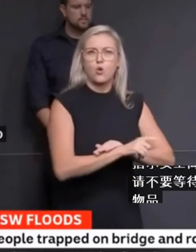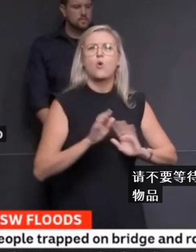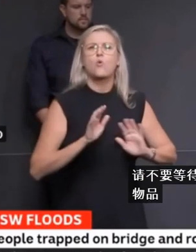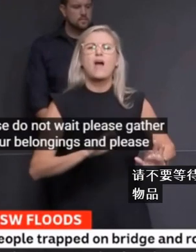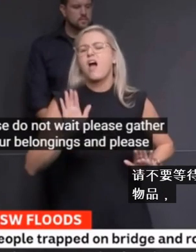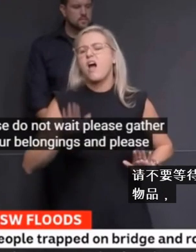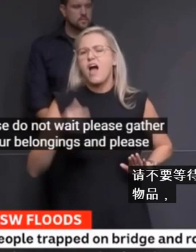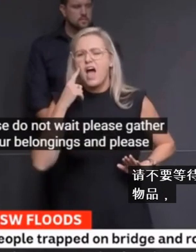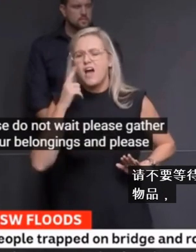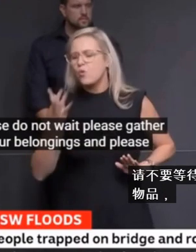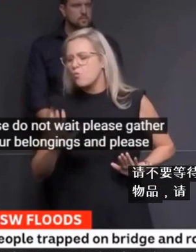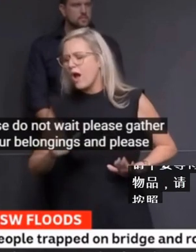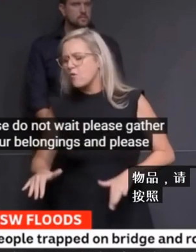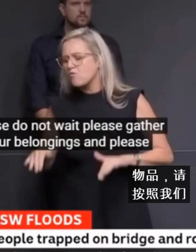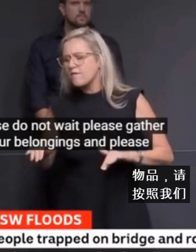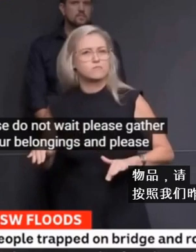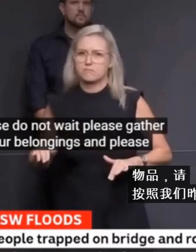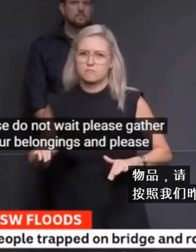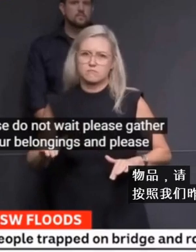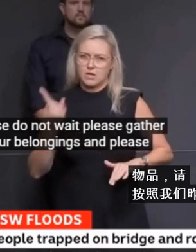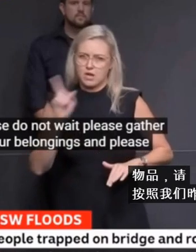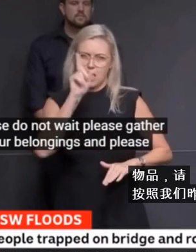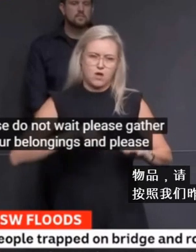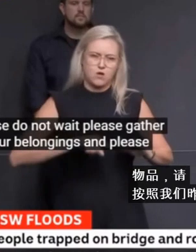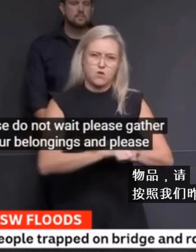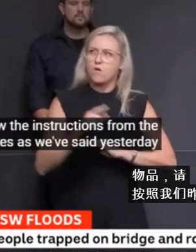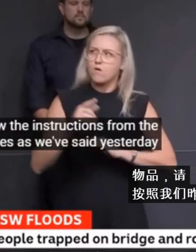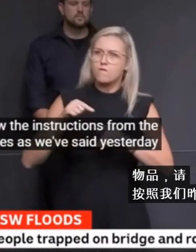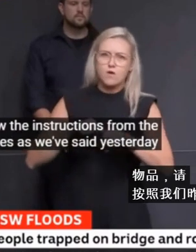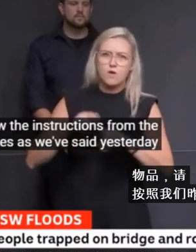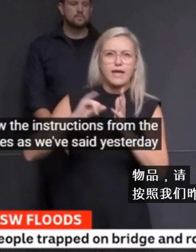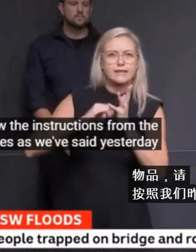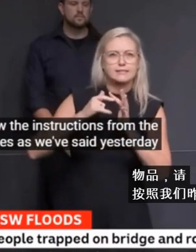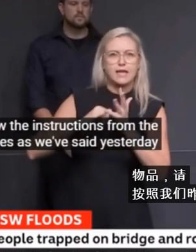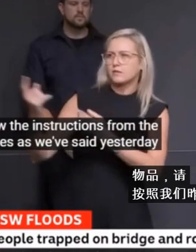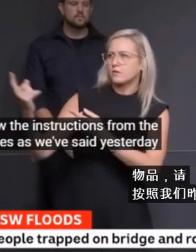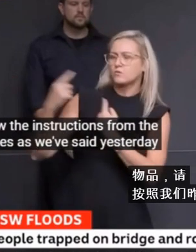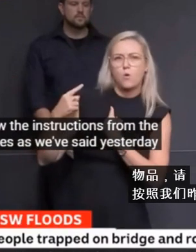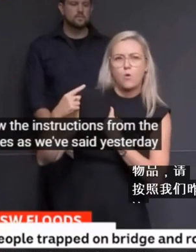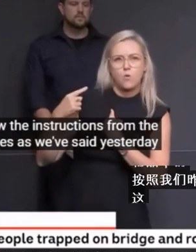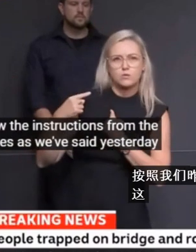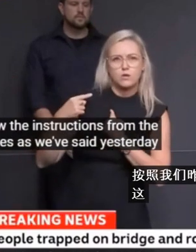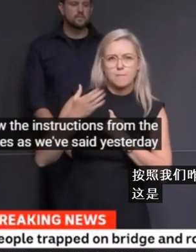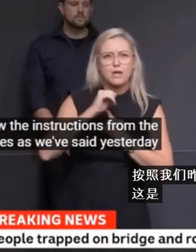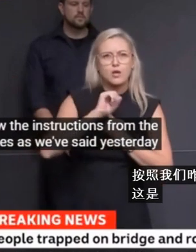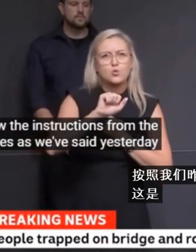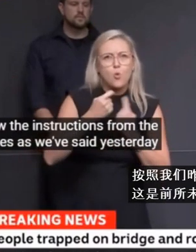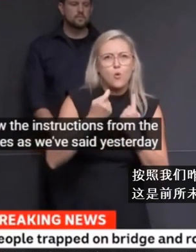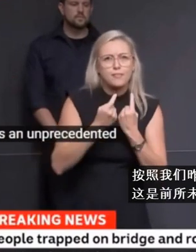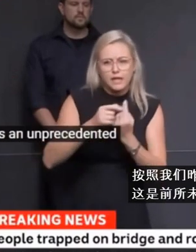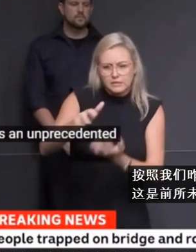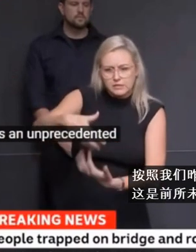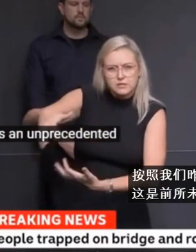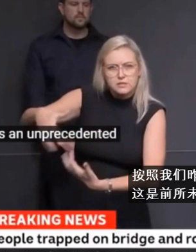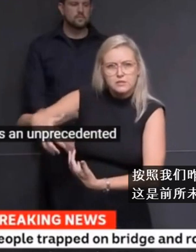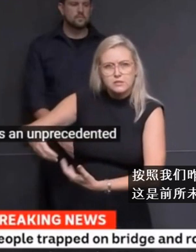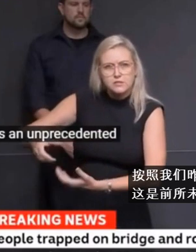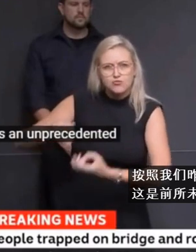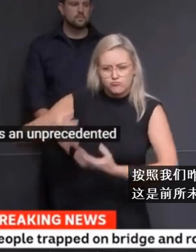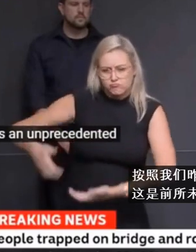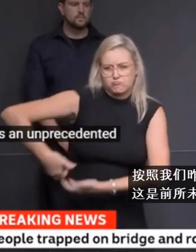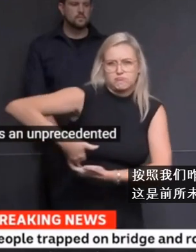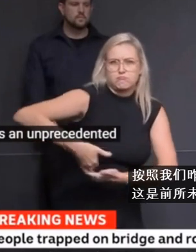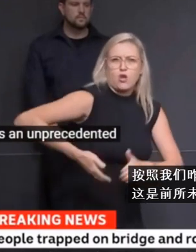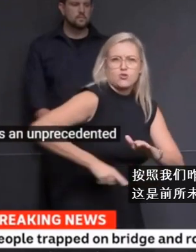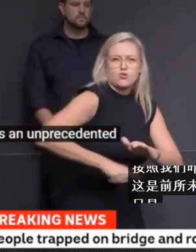gather your belongings and please follow the instructions from the SES. As we've said yesterday, this is an